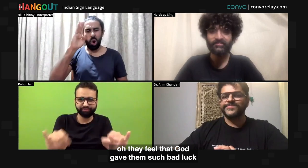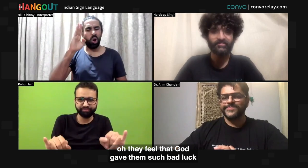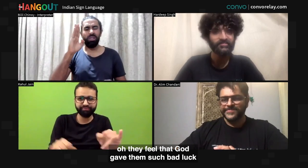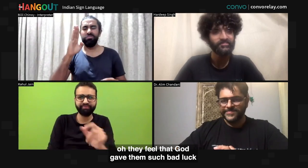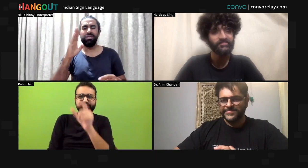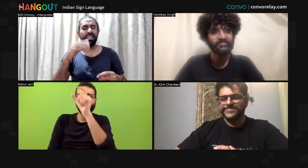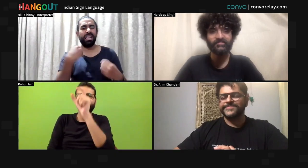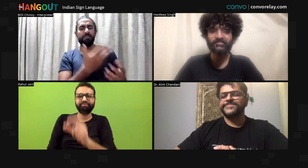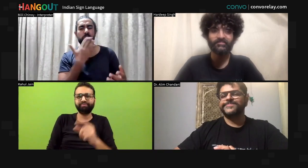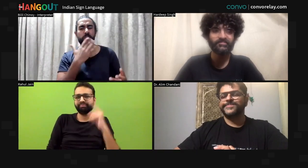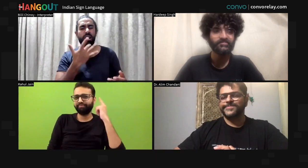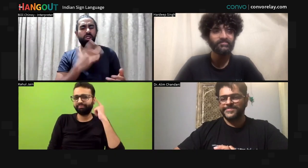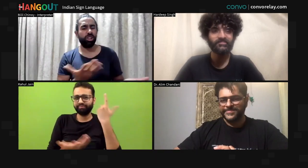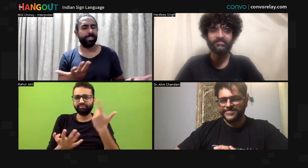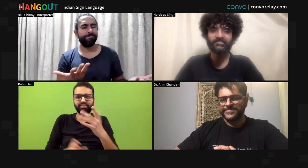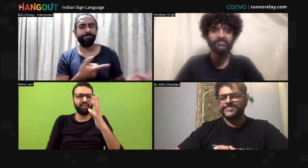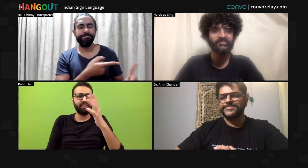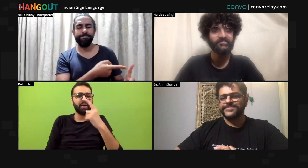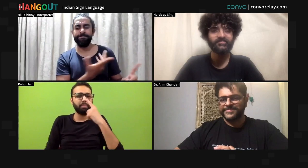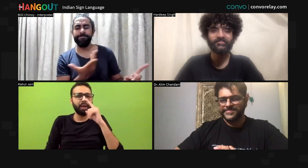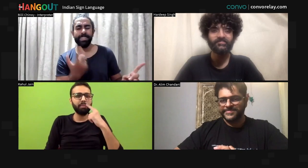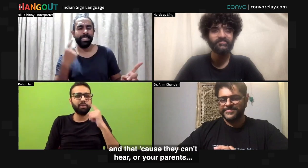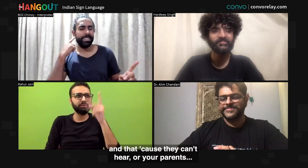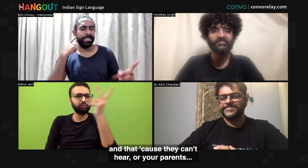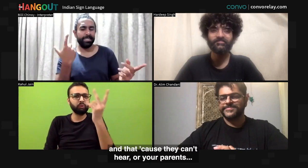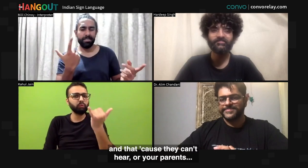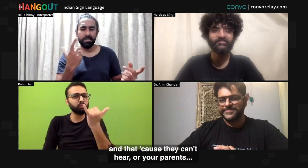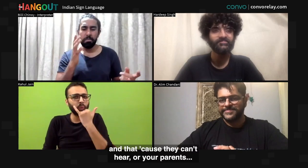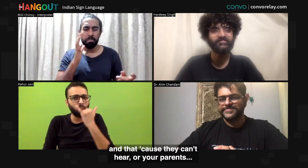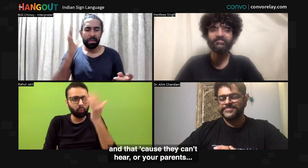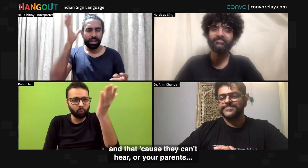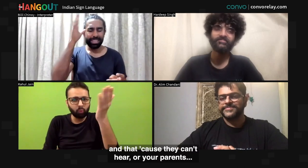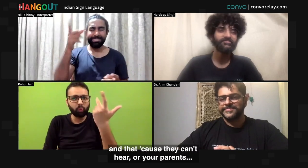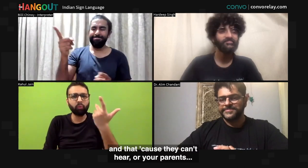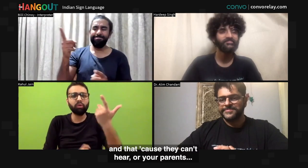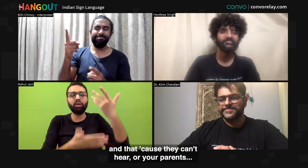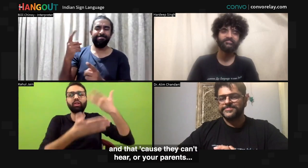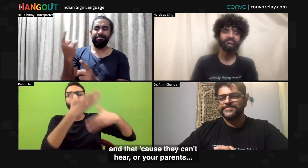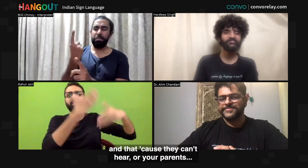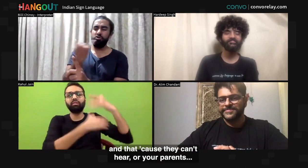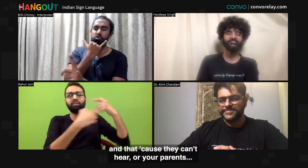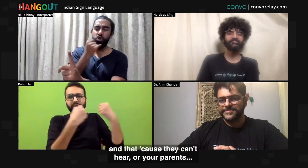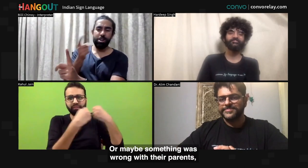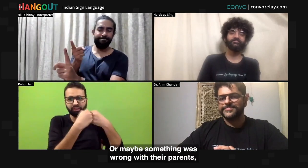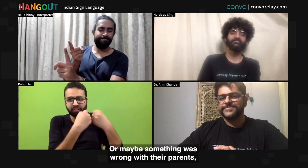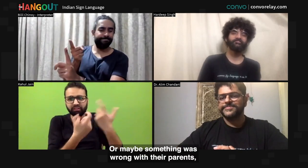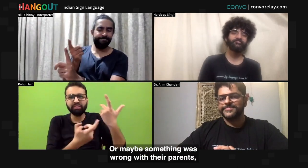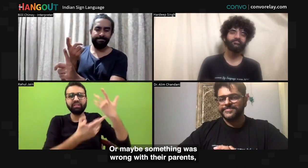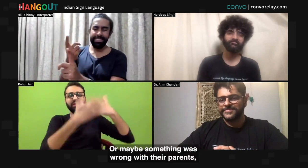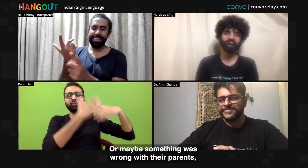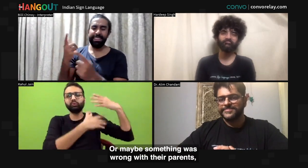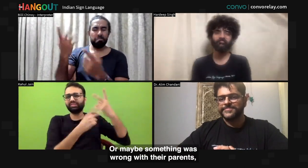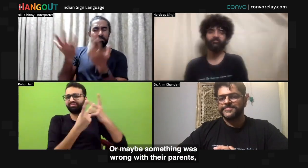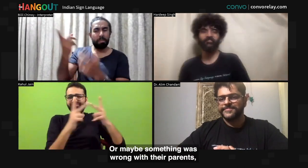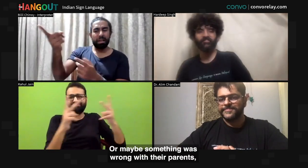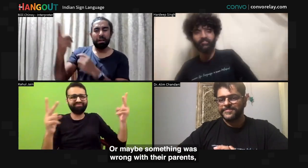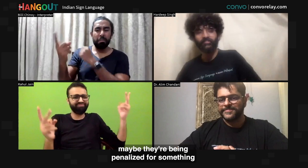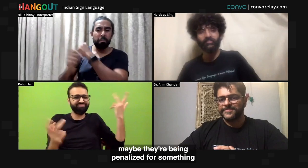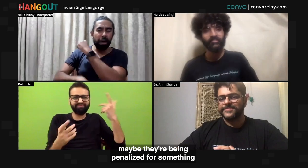God gave them such bad luck and that, cause they can't hear or your parents or maybe something was wrong with their parents. Maybe,